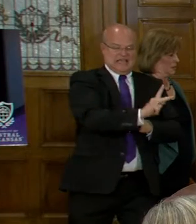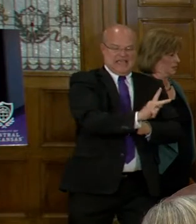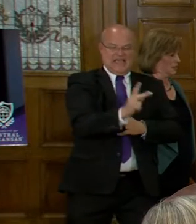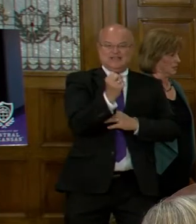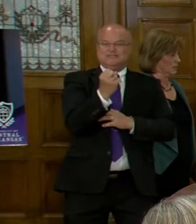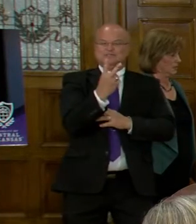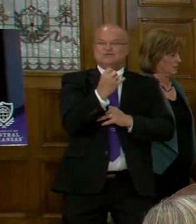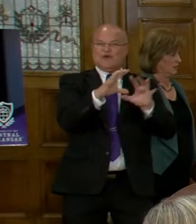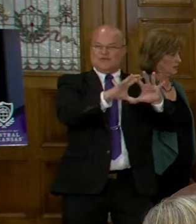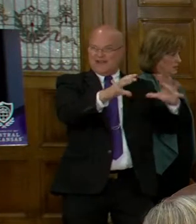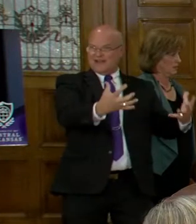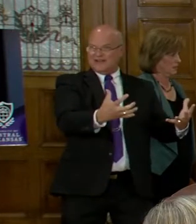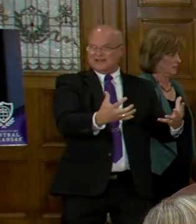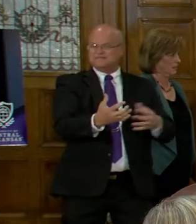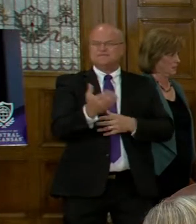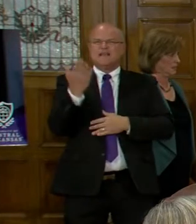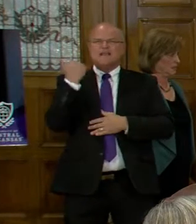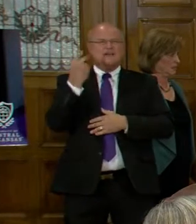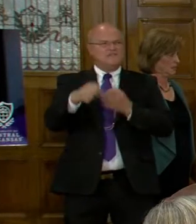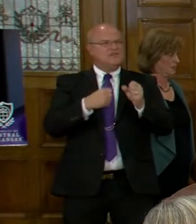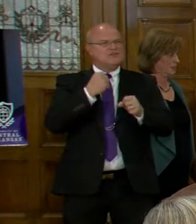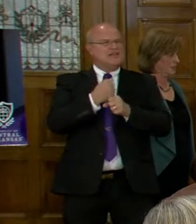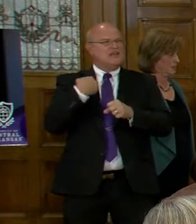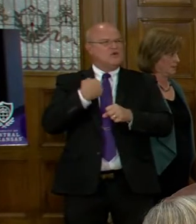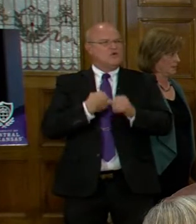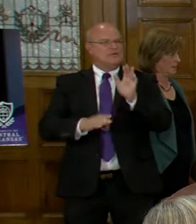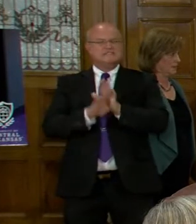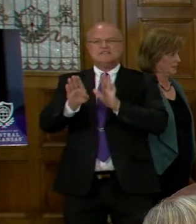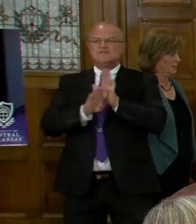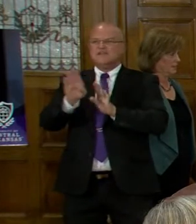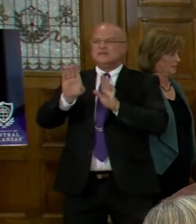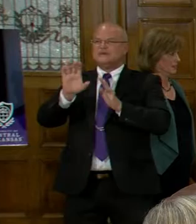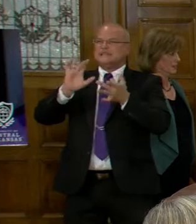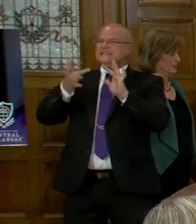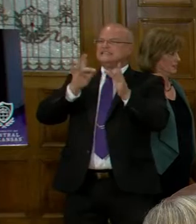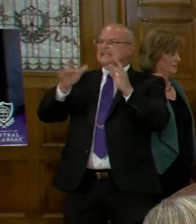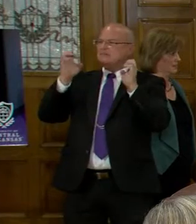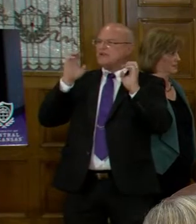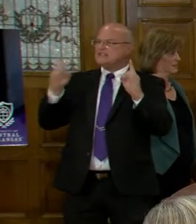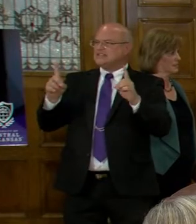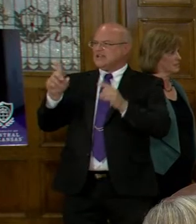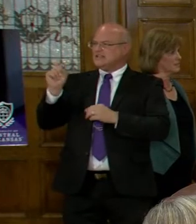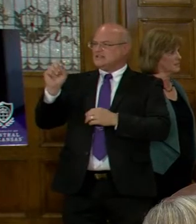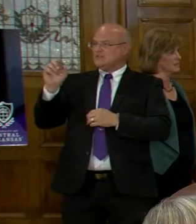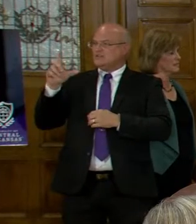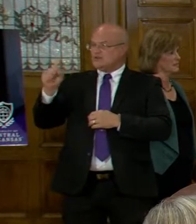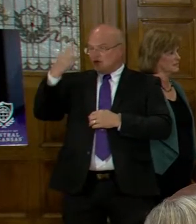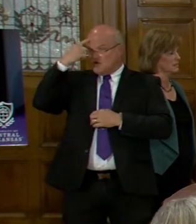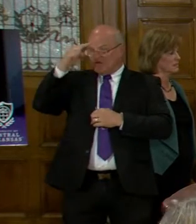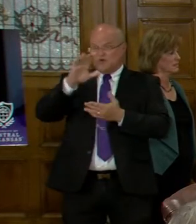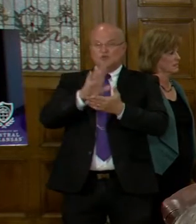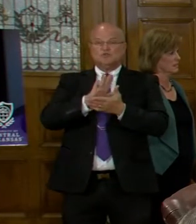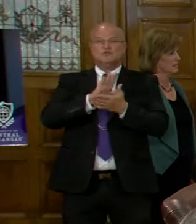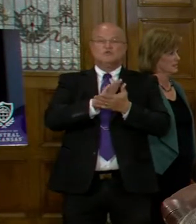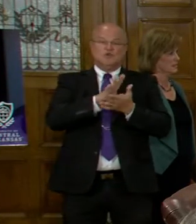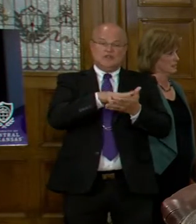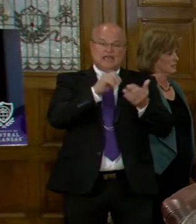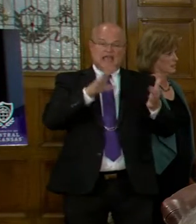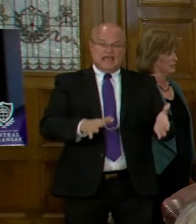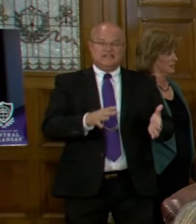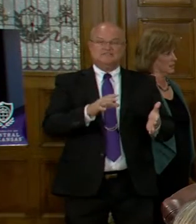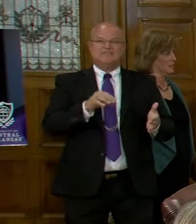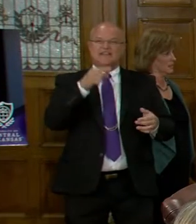arena. The last several years, we've actually been developing cyber education tools for school-age students at